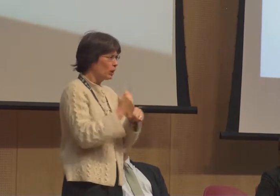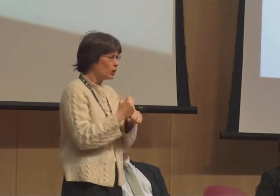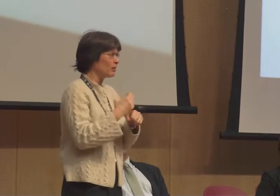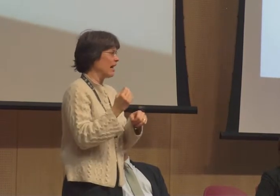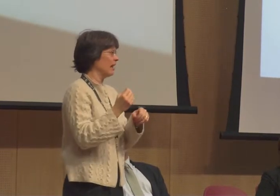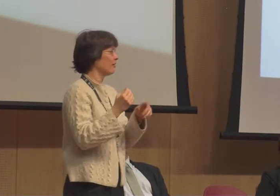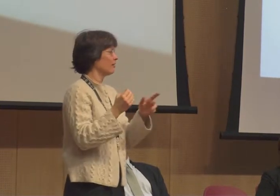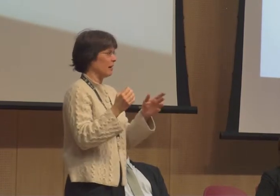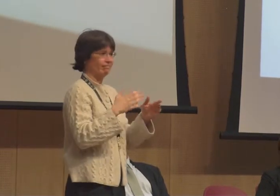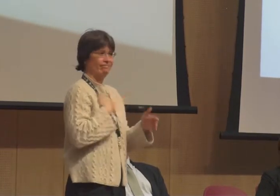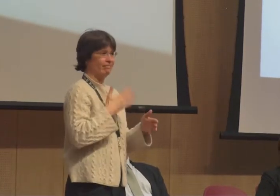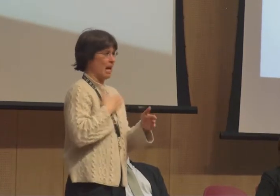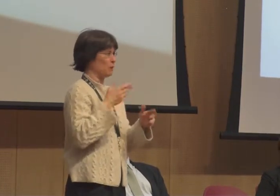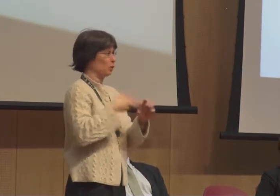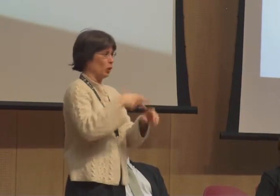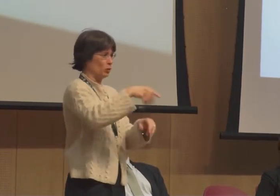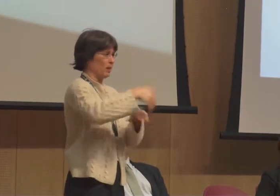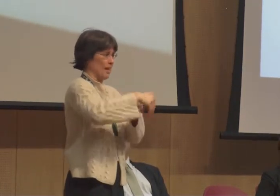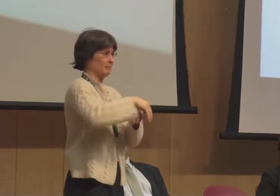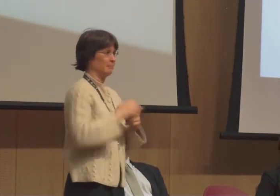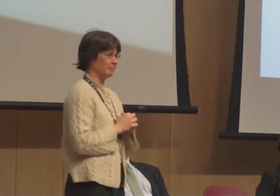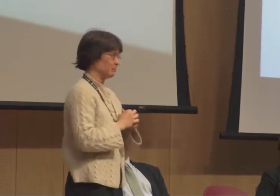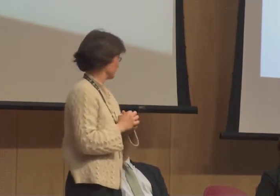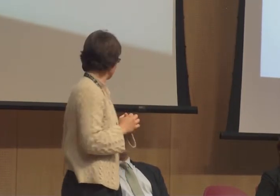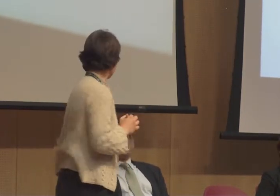years and happy to join you tonight.